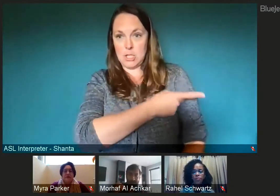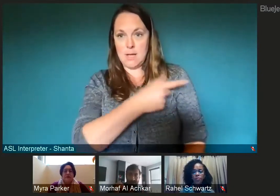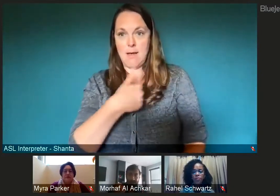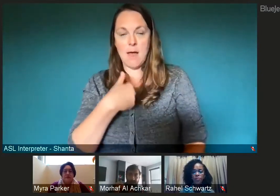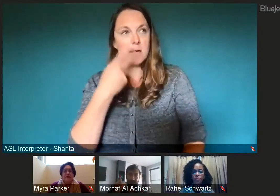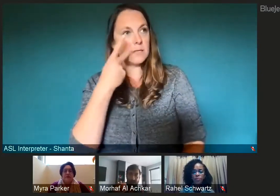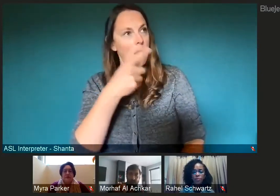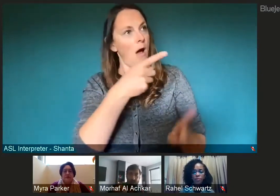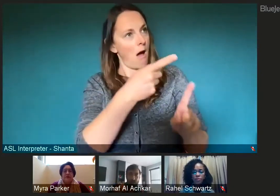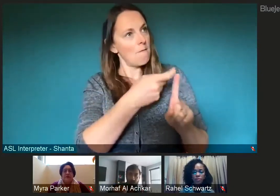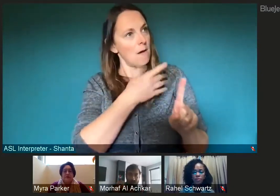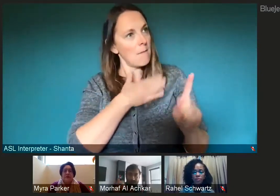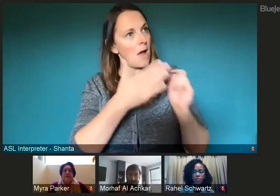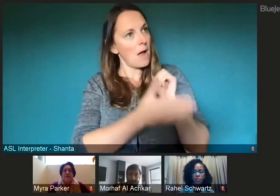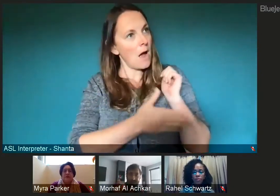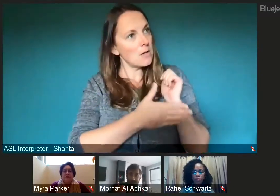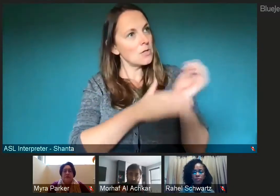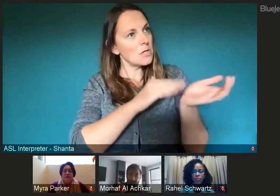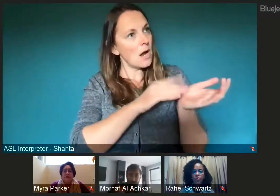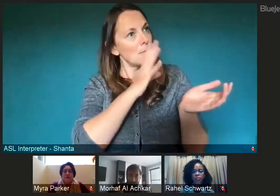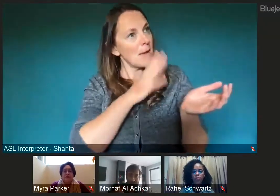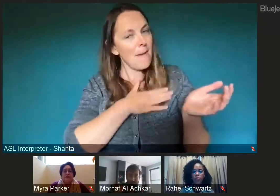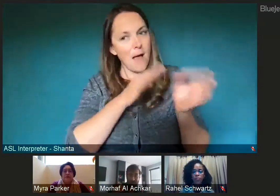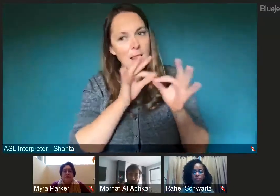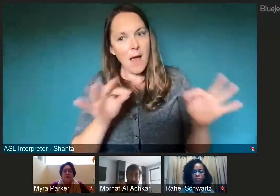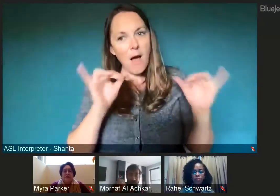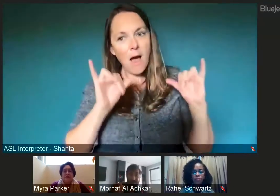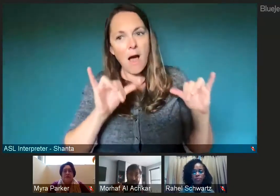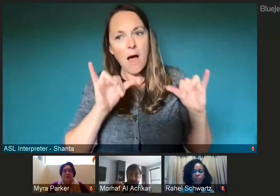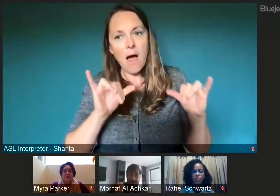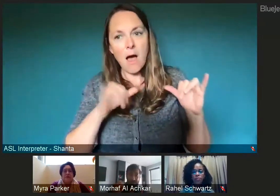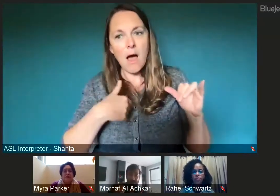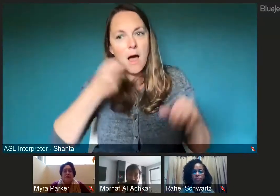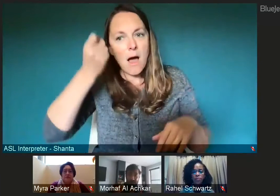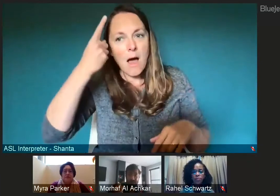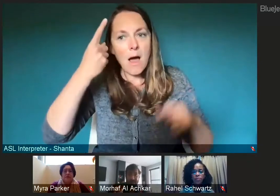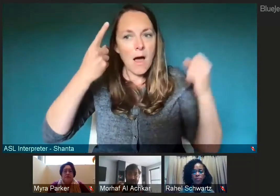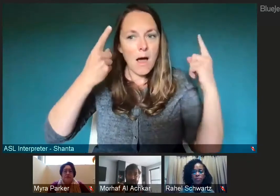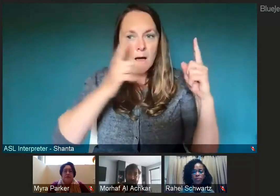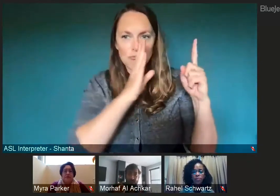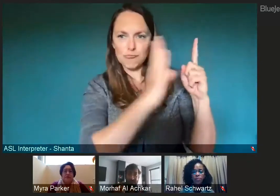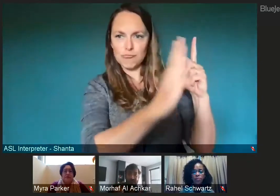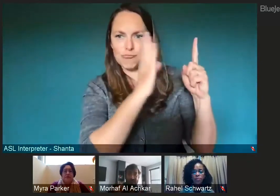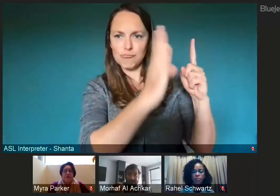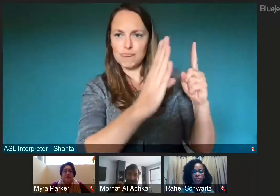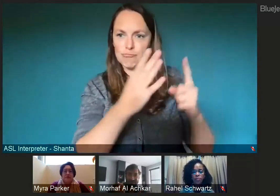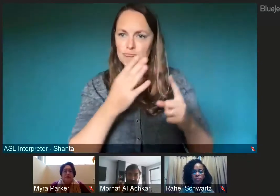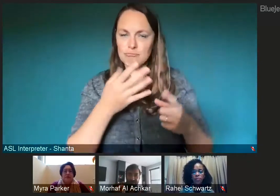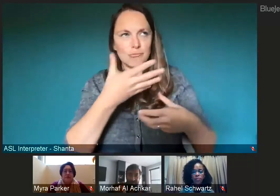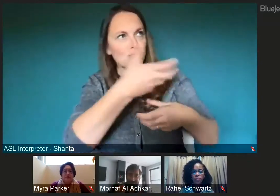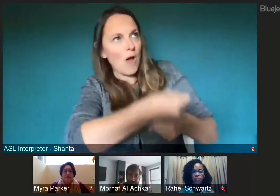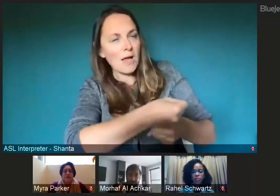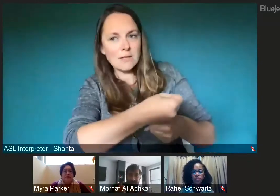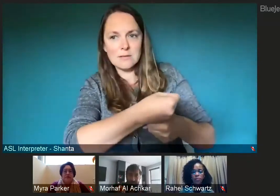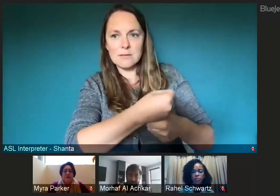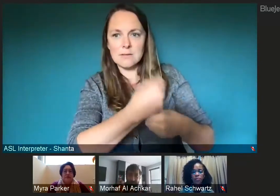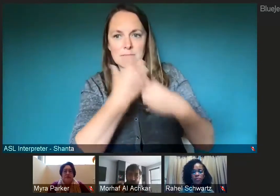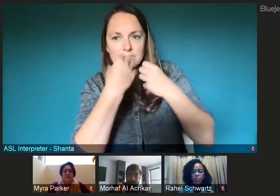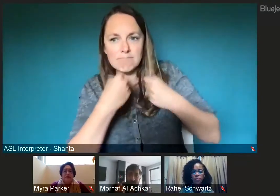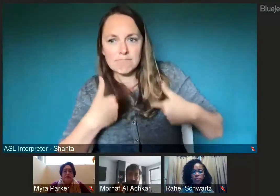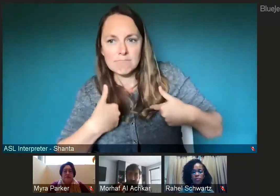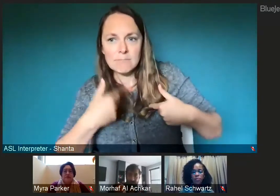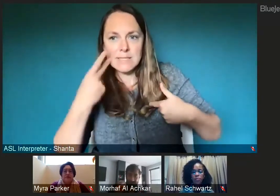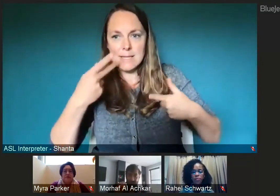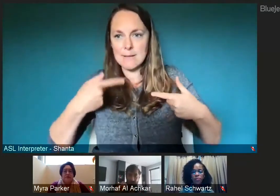me. I see a doctor who speaks my language, who can understand me and feel they trust, they care for me. They see me as a person, as